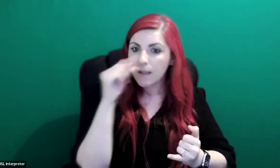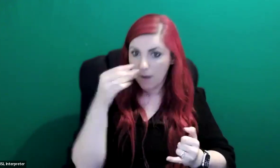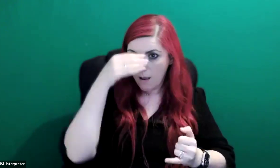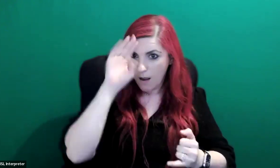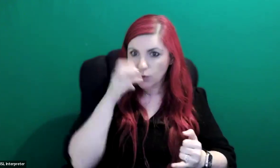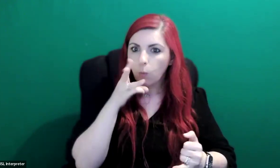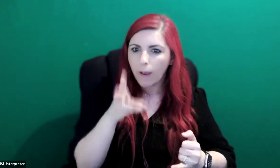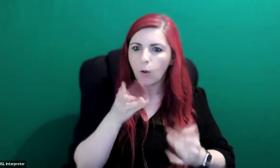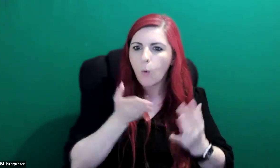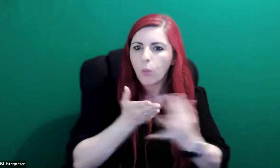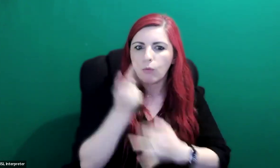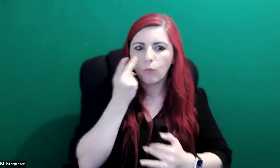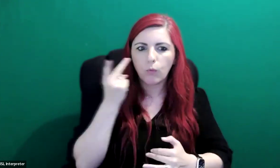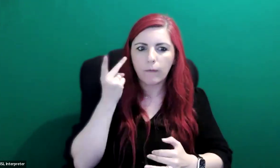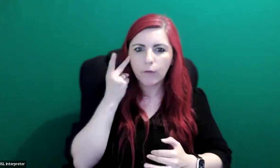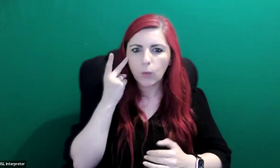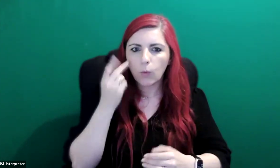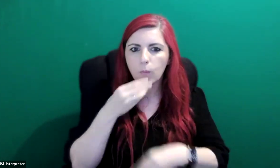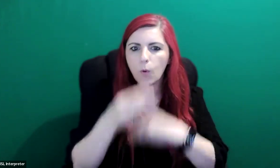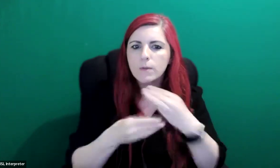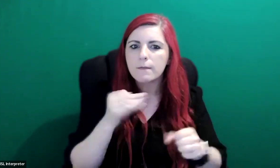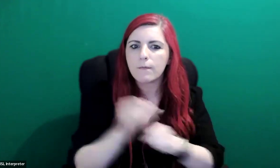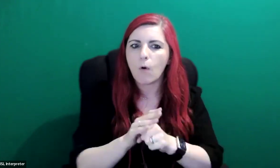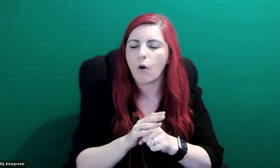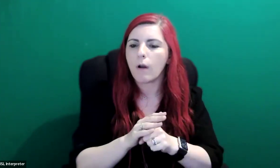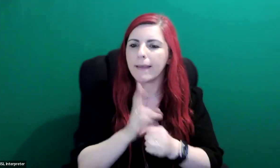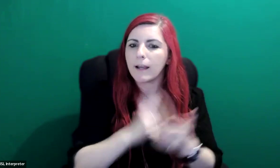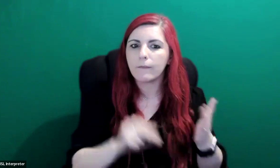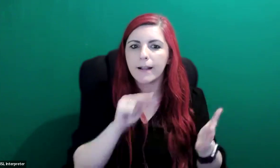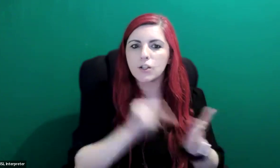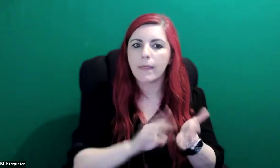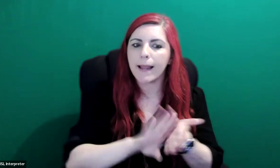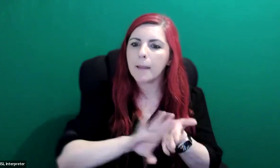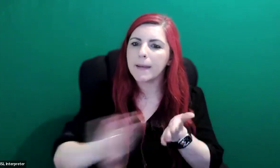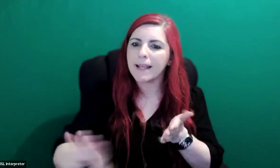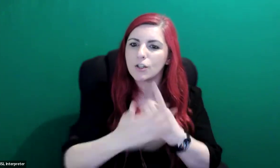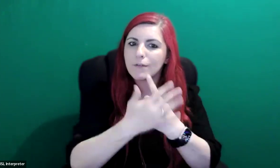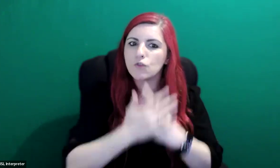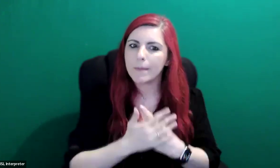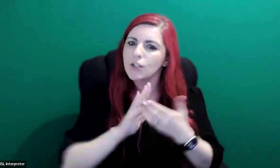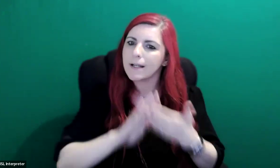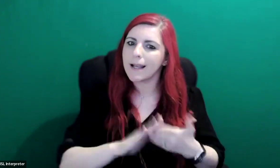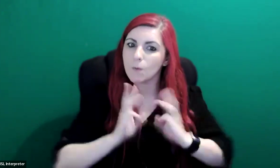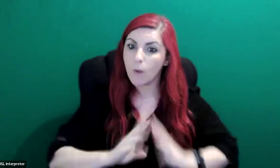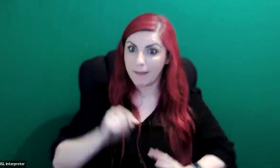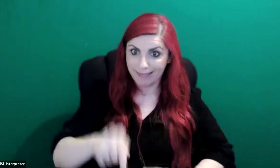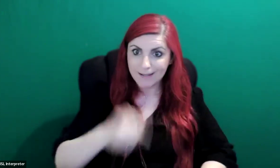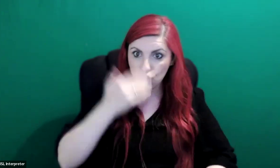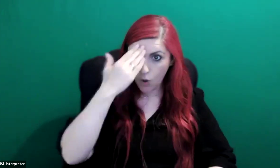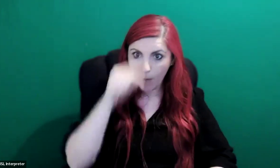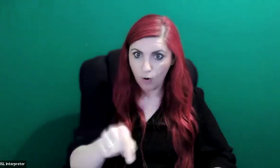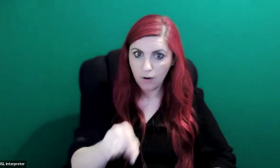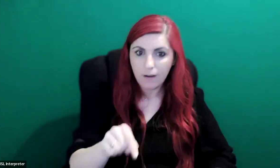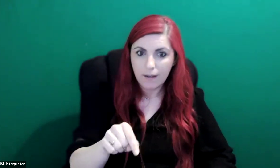be reviewed by the Convention on the Elimination of Discrimination Against Women this summer. It's anticipated to